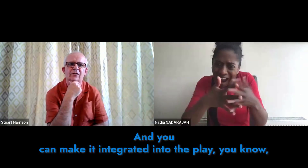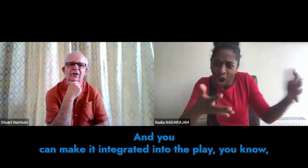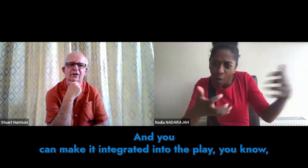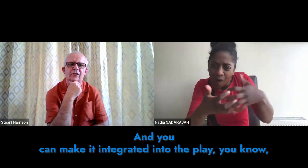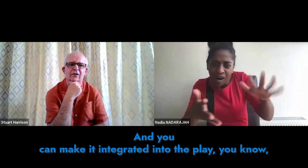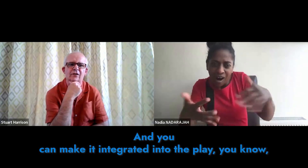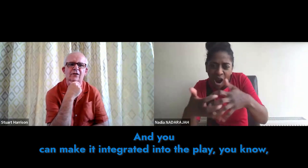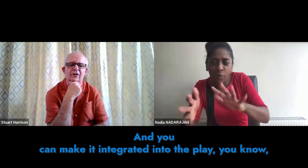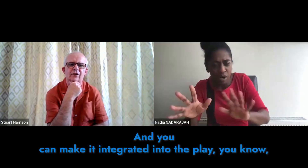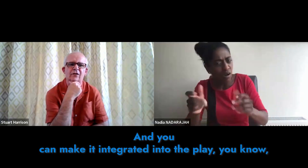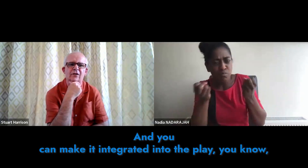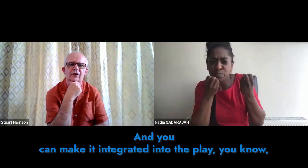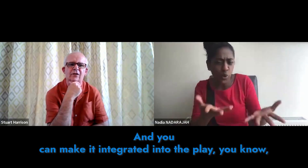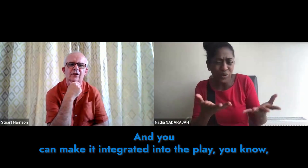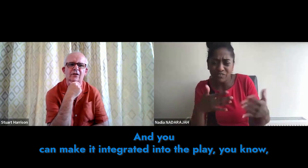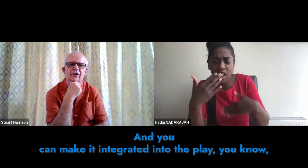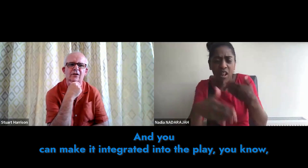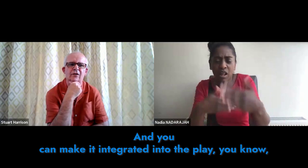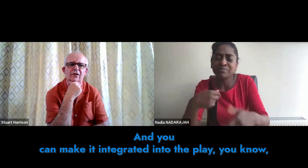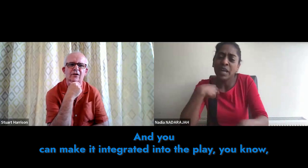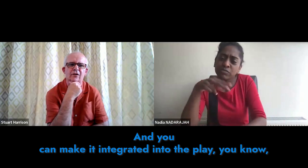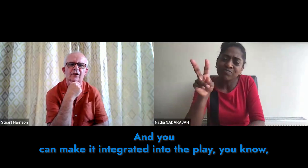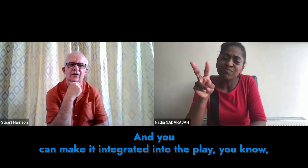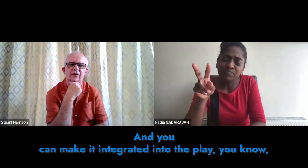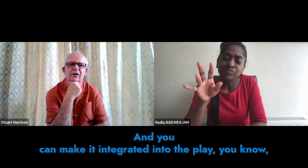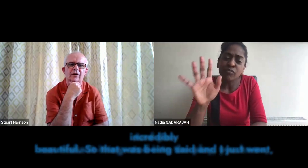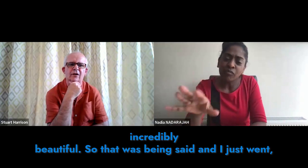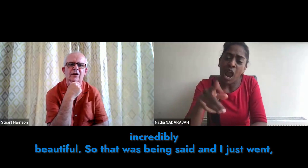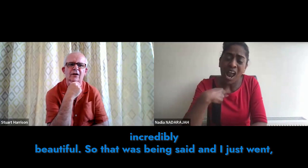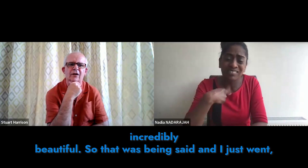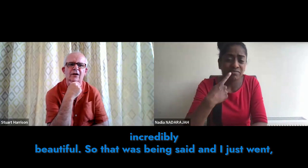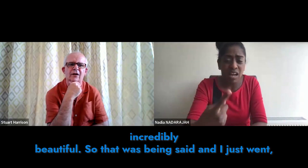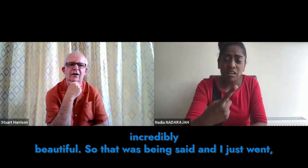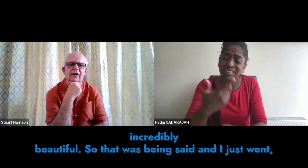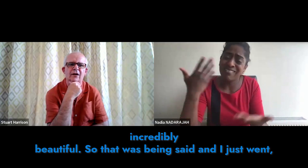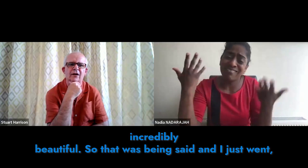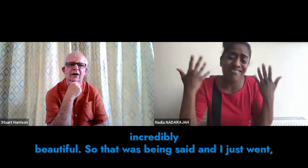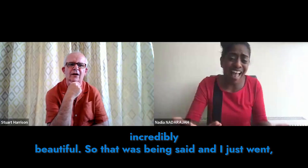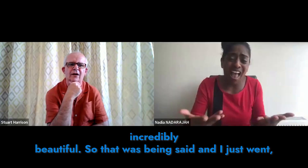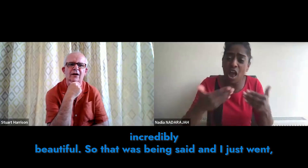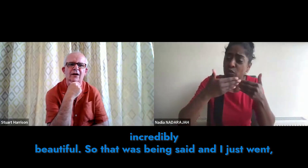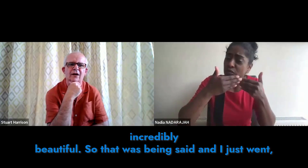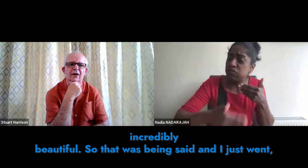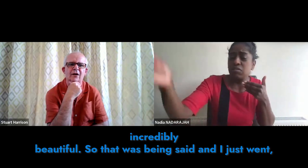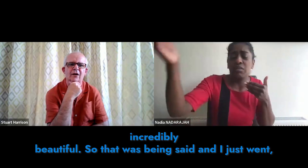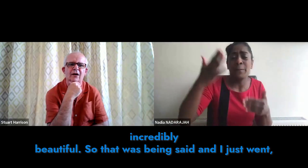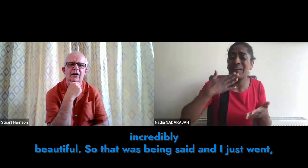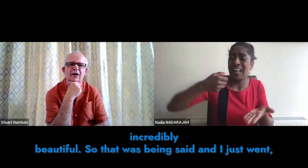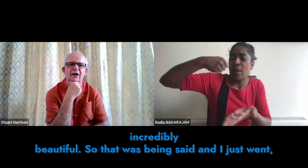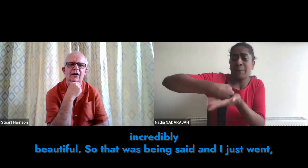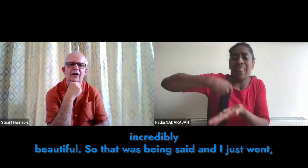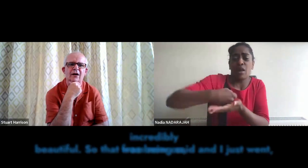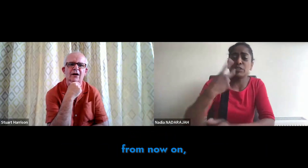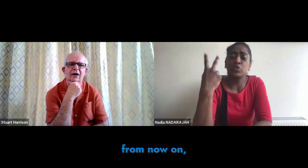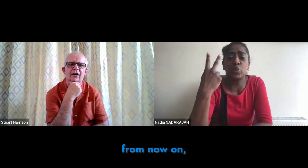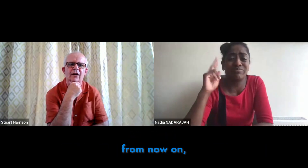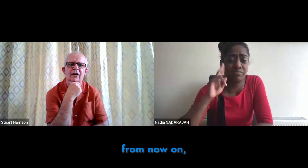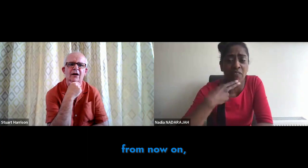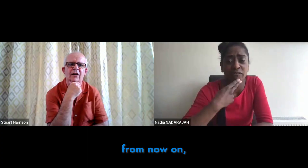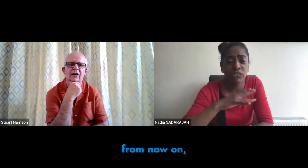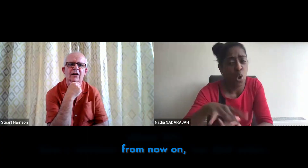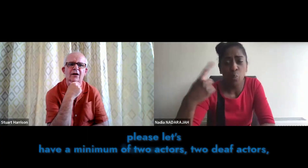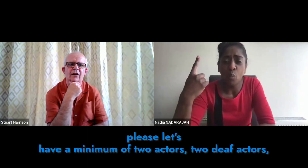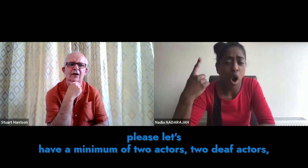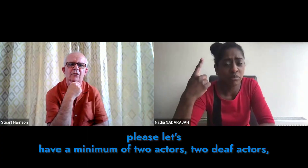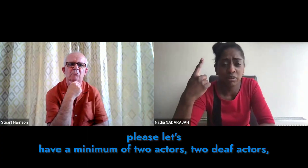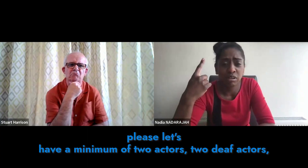and you can make it integrated into the play, you know, incredibly beautiful. So that was being said, and I just went, from now